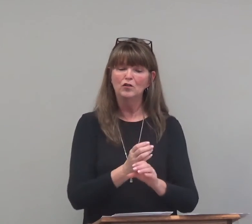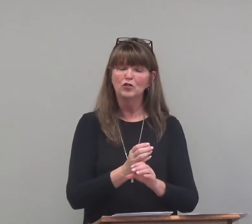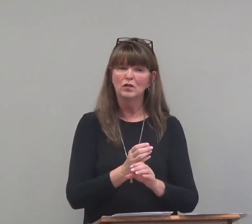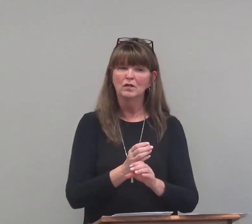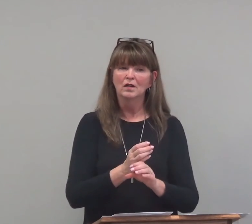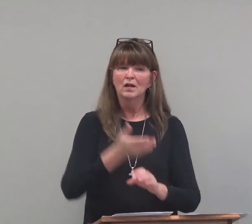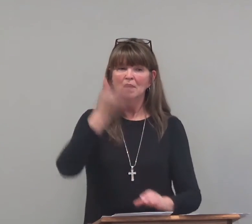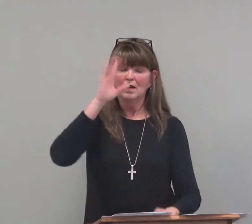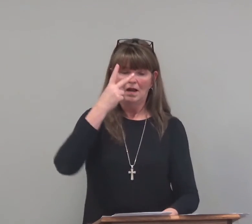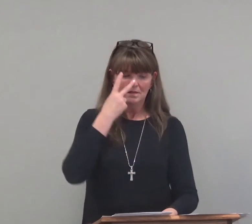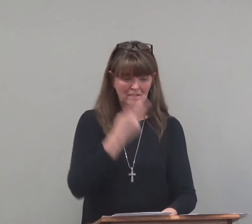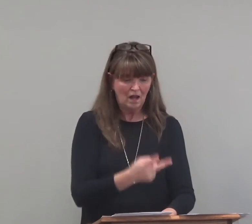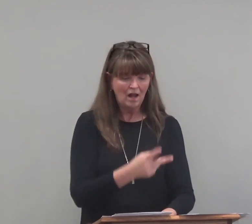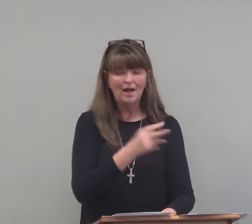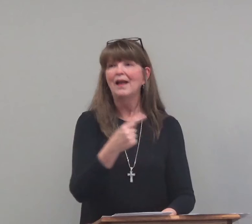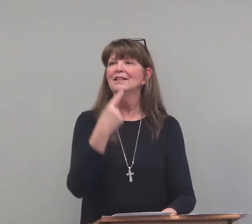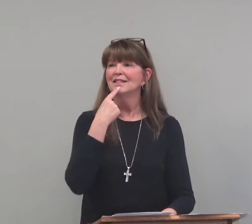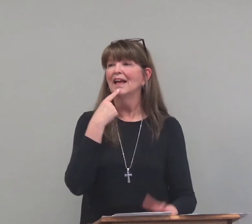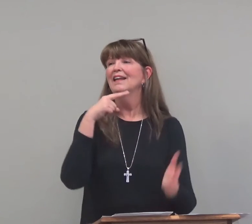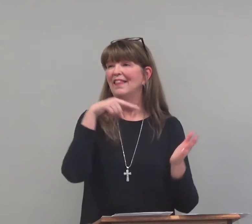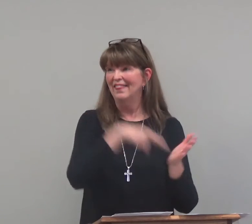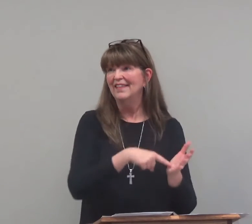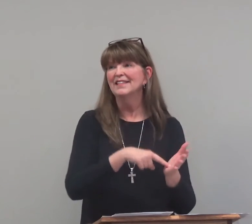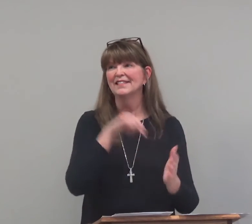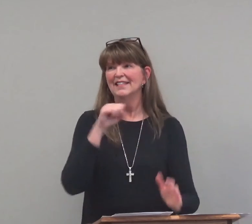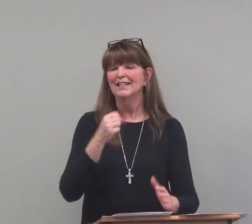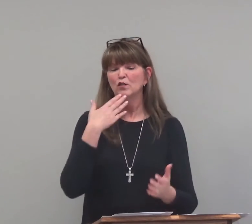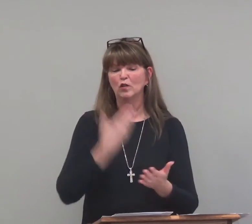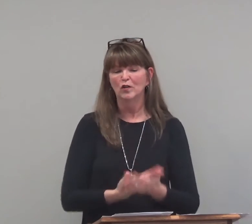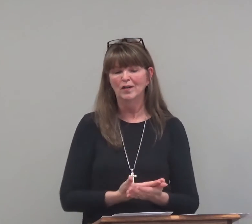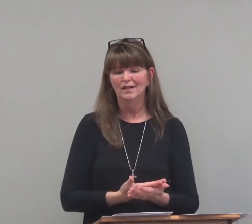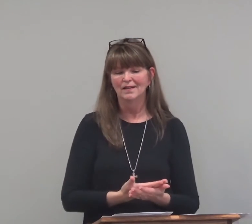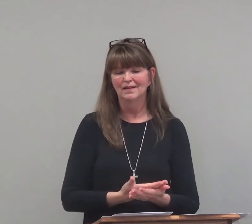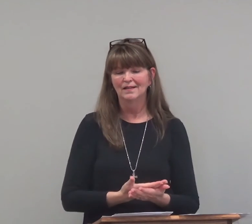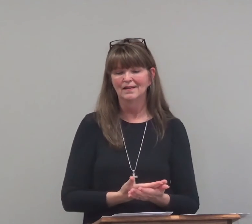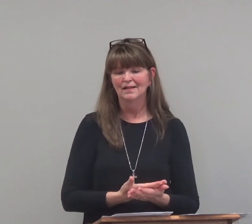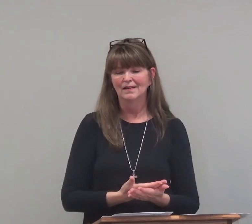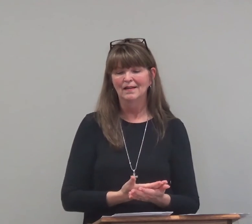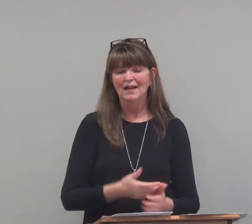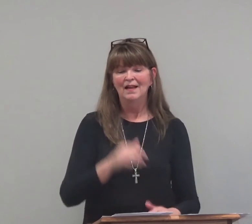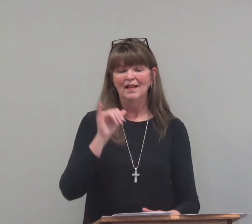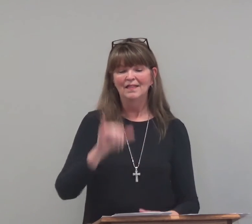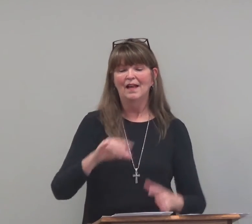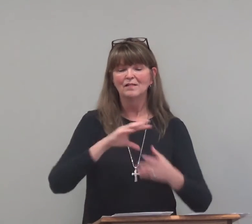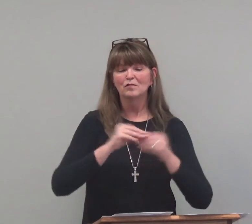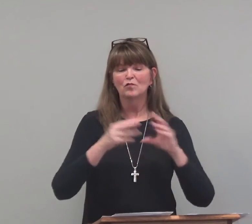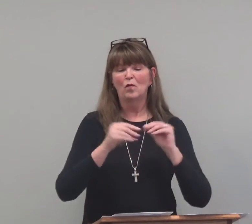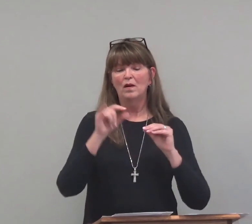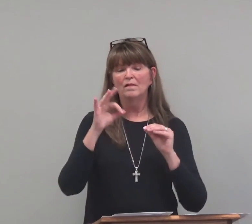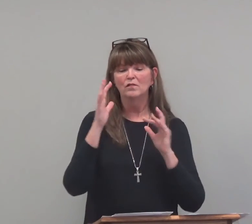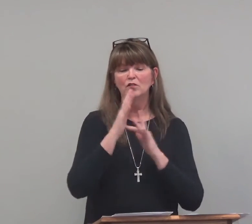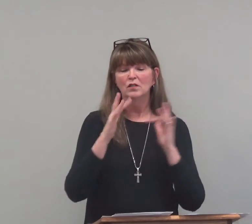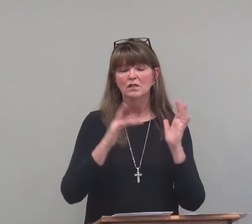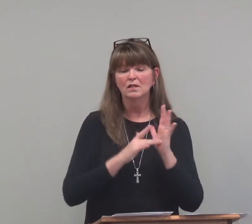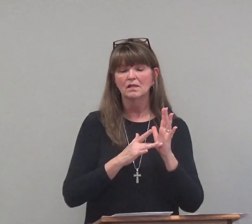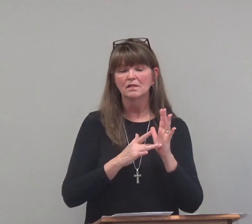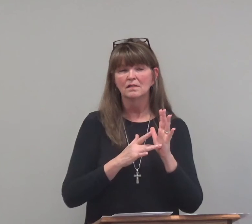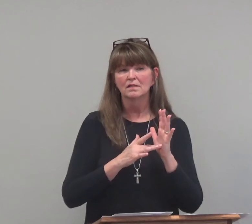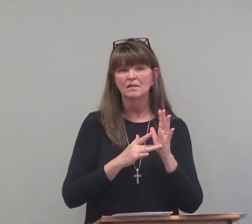And Jesus was the new creation that God saw and said, this is good. This is the